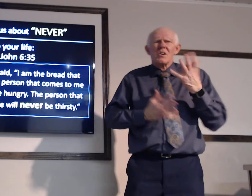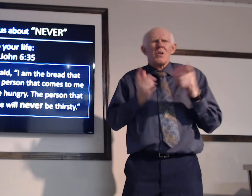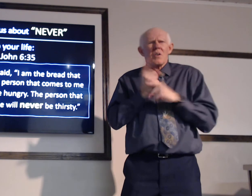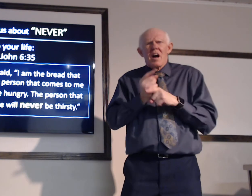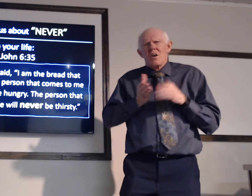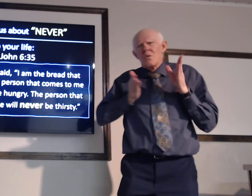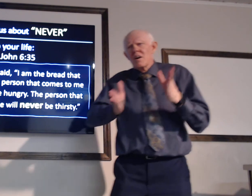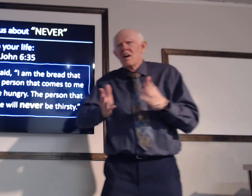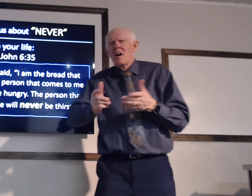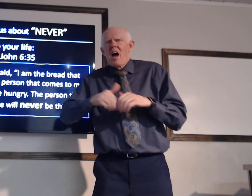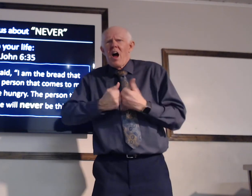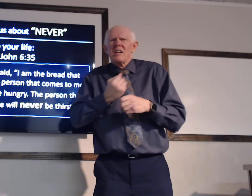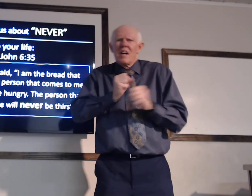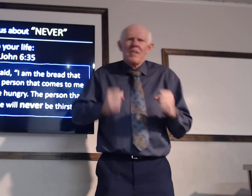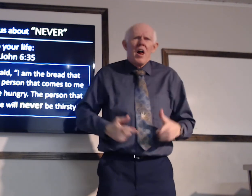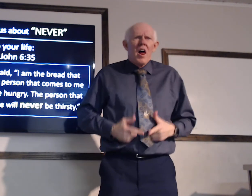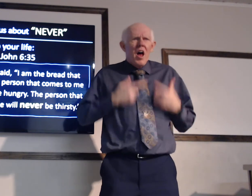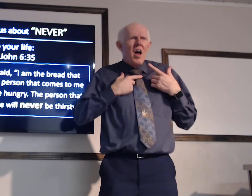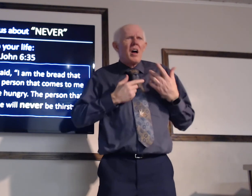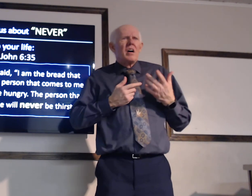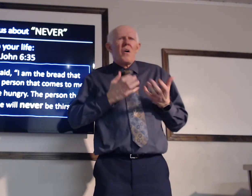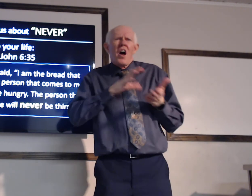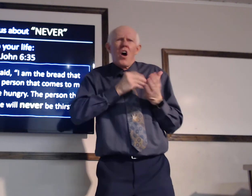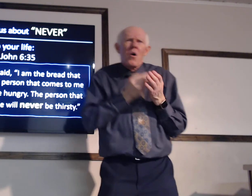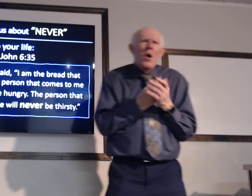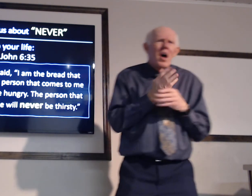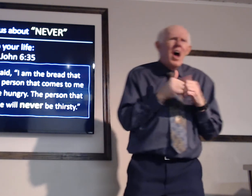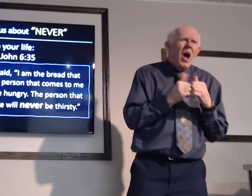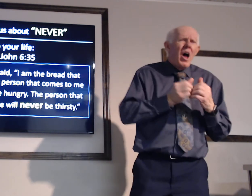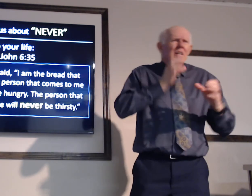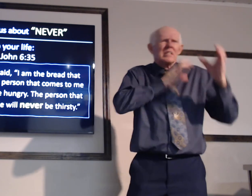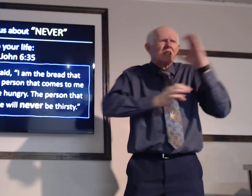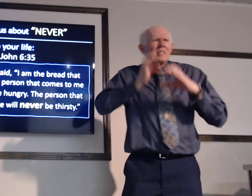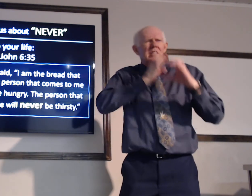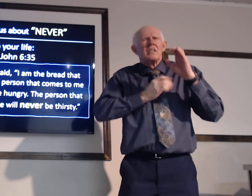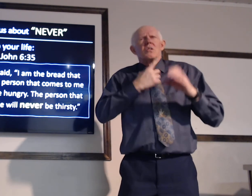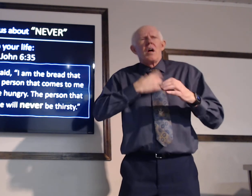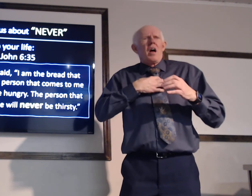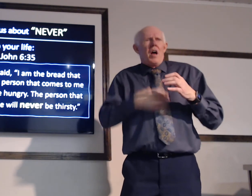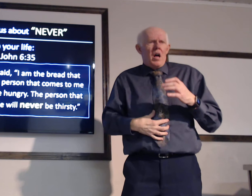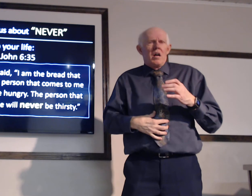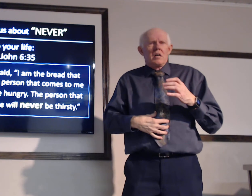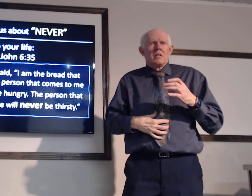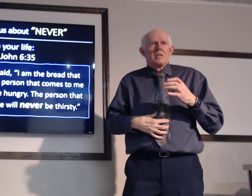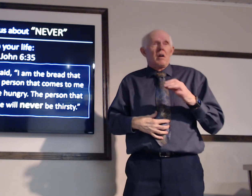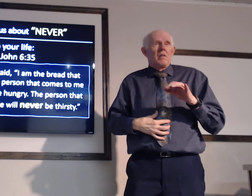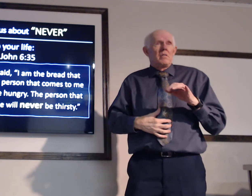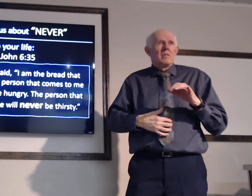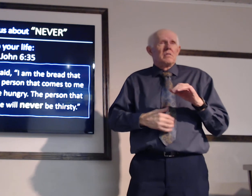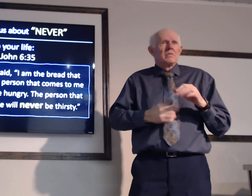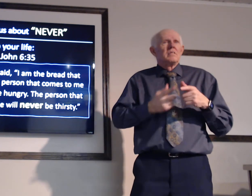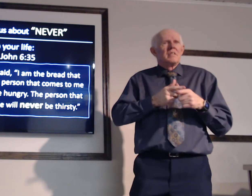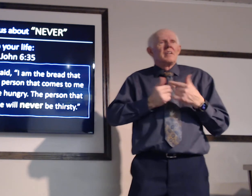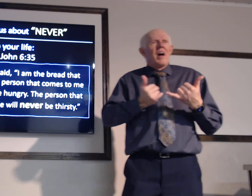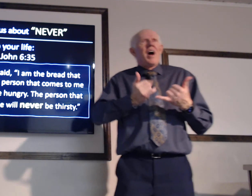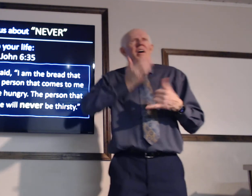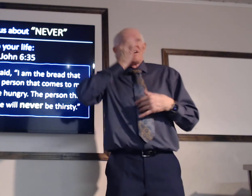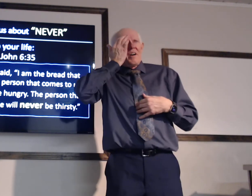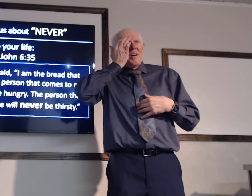We're hungry, we look for a right way, a safe life, how to grow, we seek. We're thirsty, we seek, and